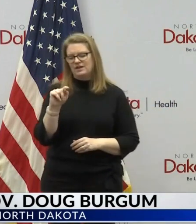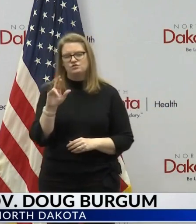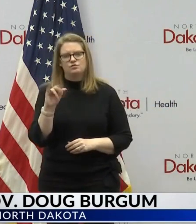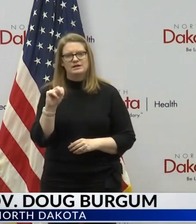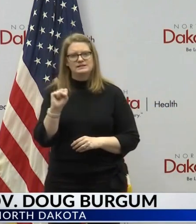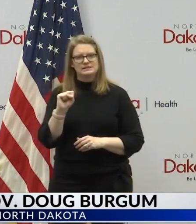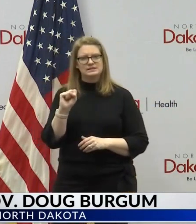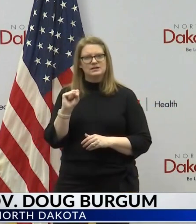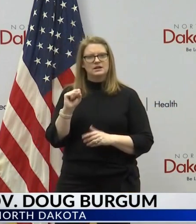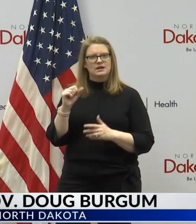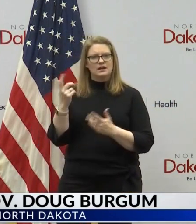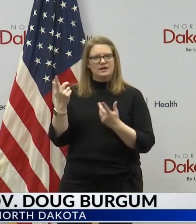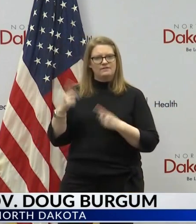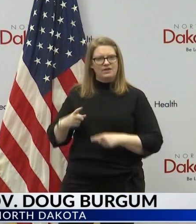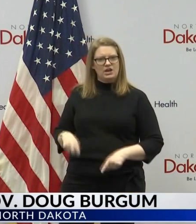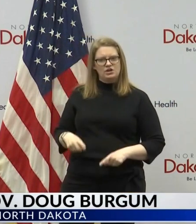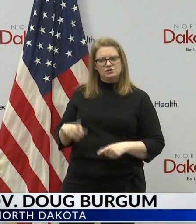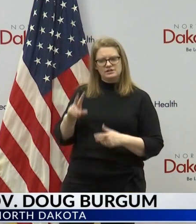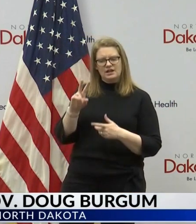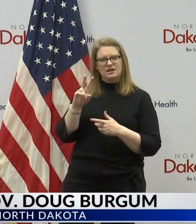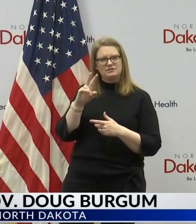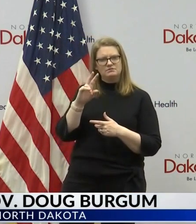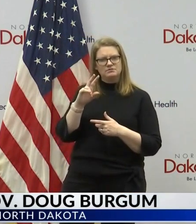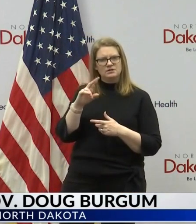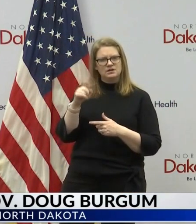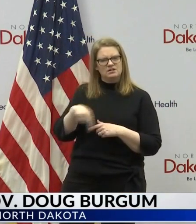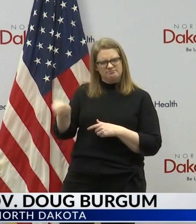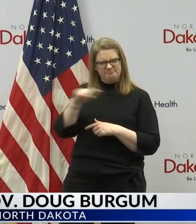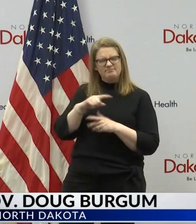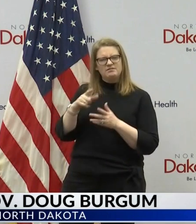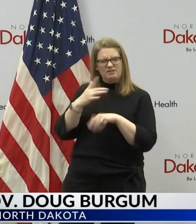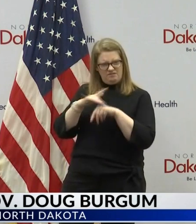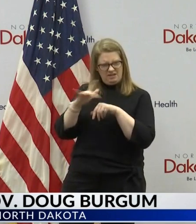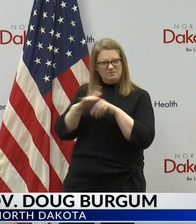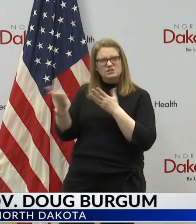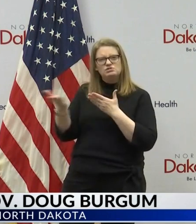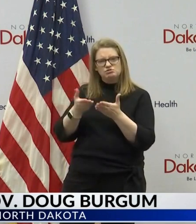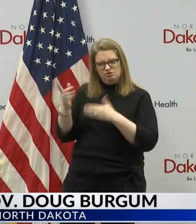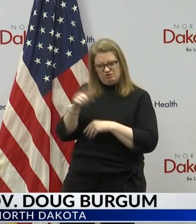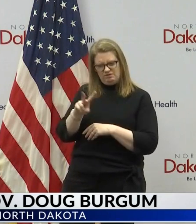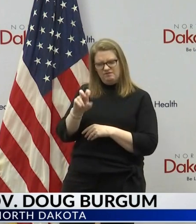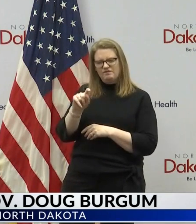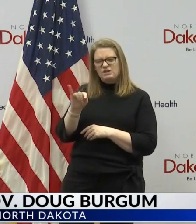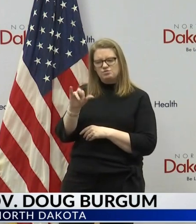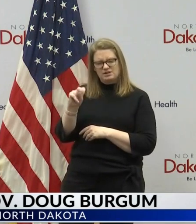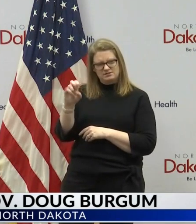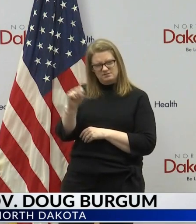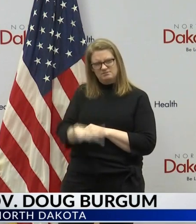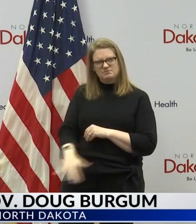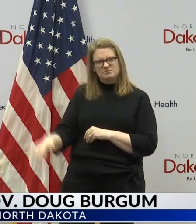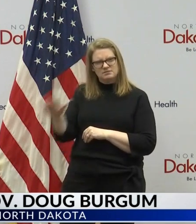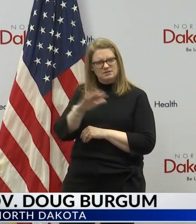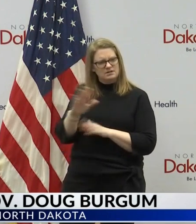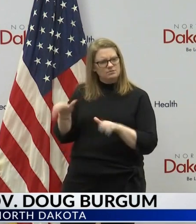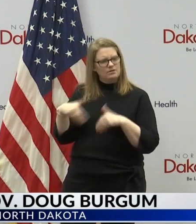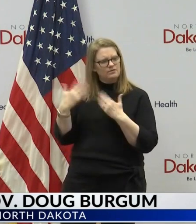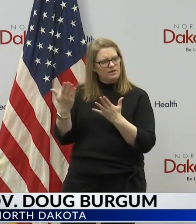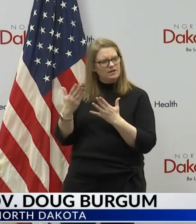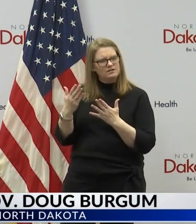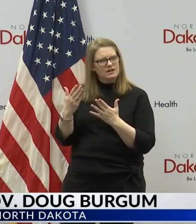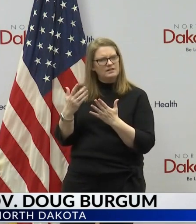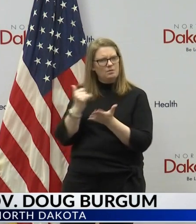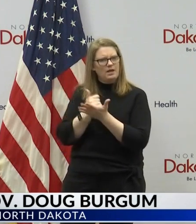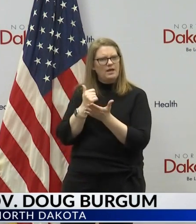County and tribal veteran service officers remain available to serve veterans and their families and help provide with them filing